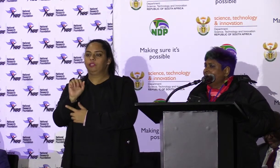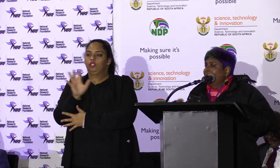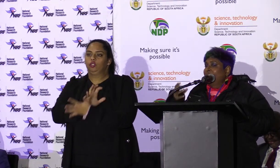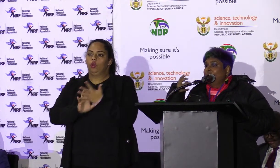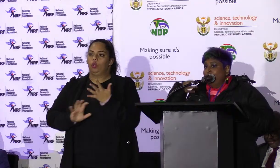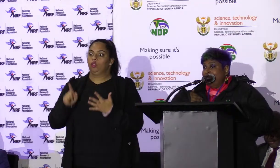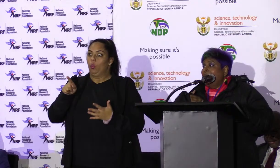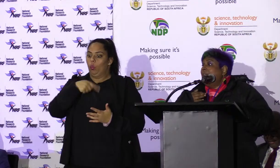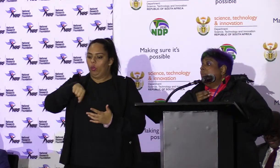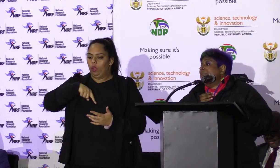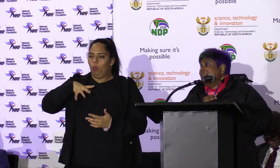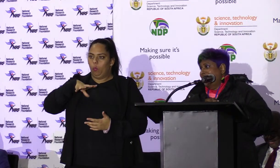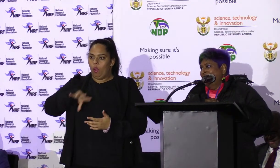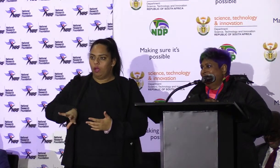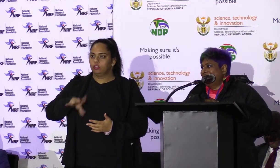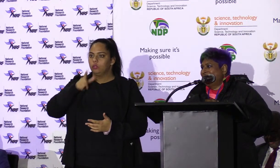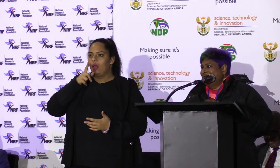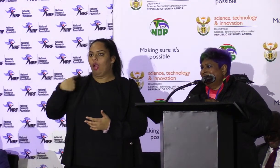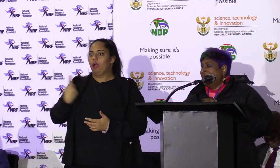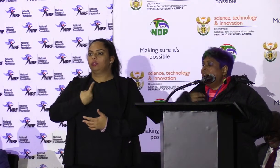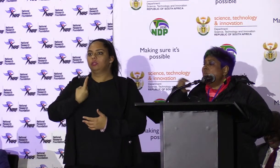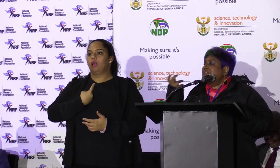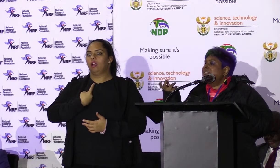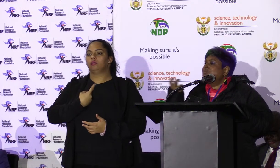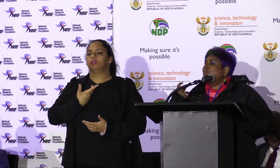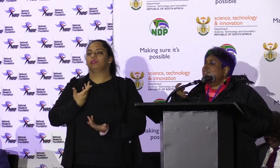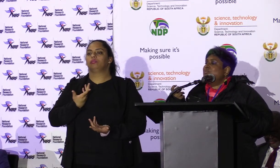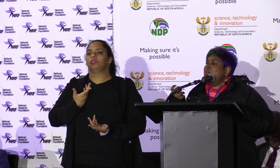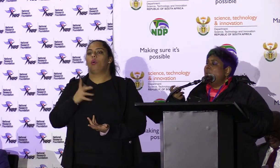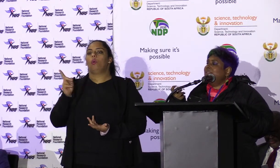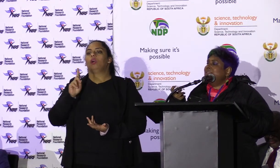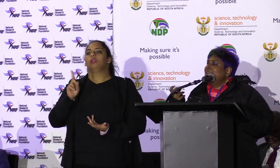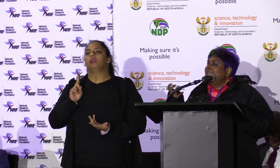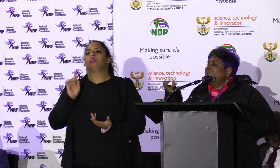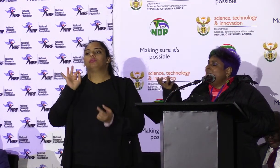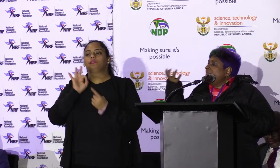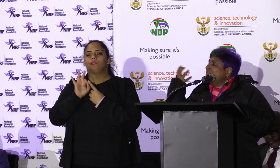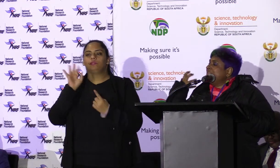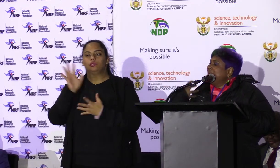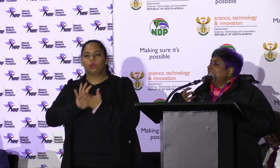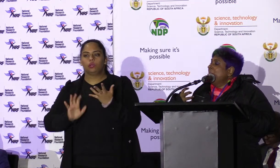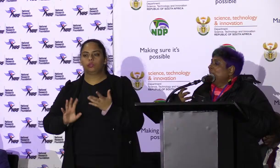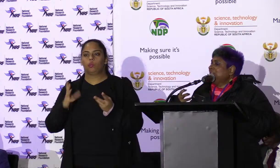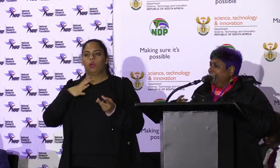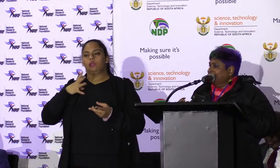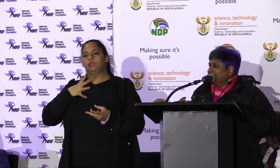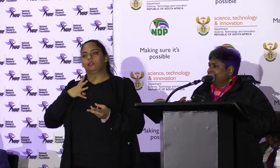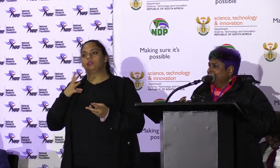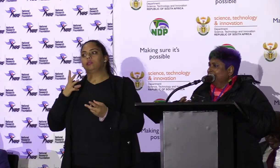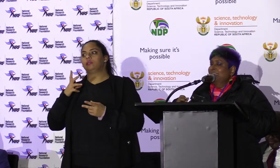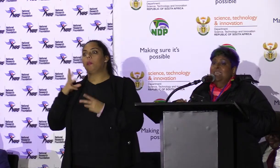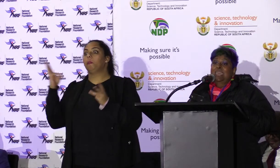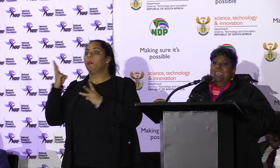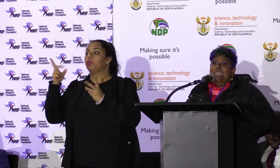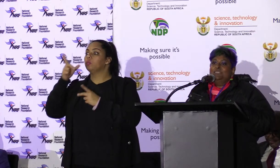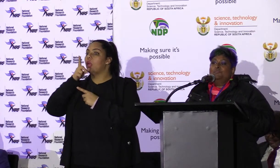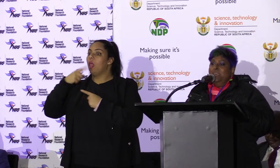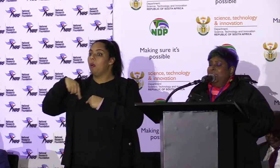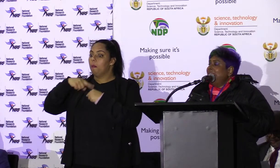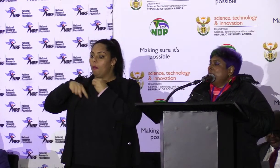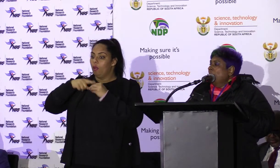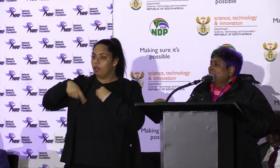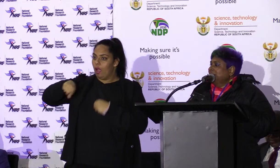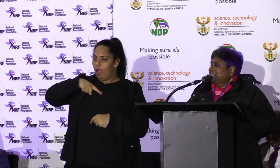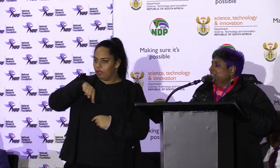want to tell ourselves, and what are the stories we want people to tell about us,